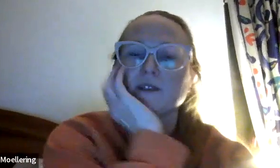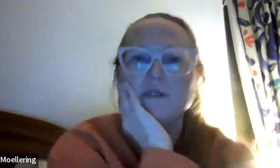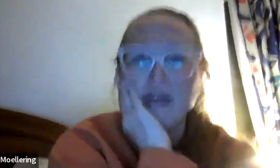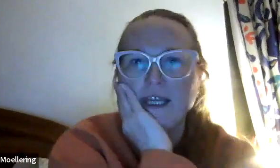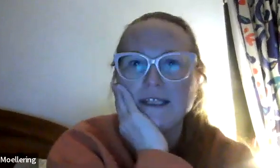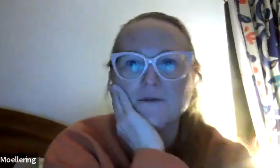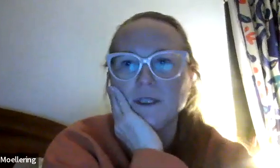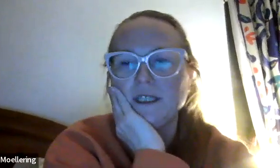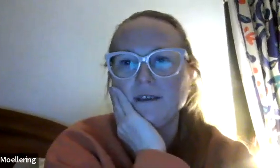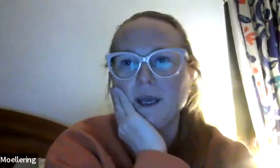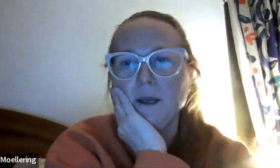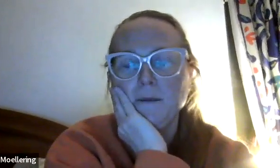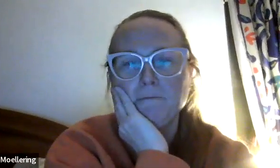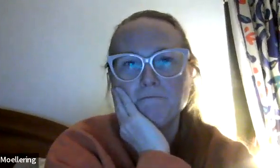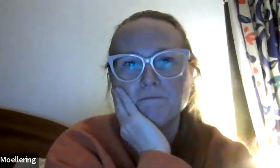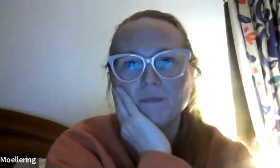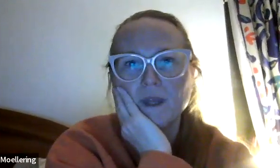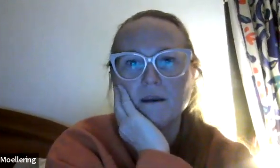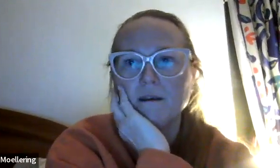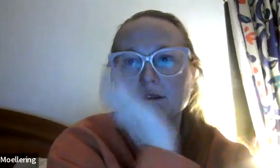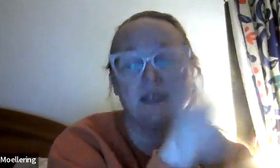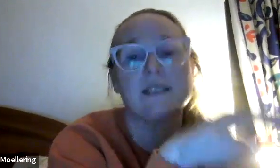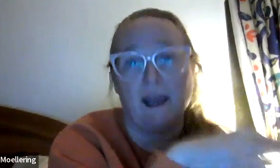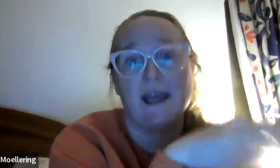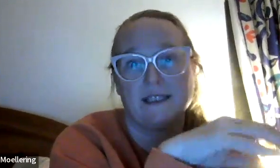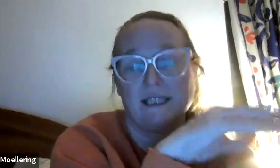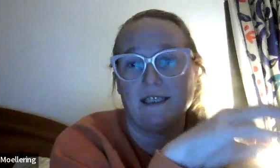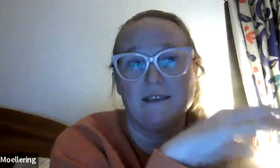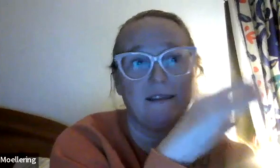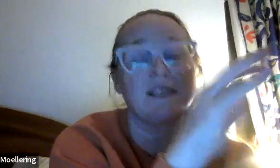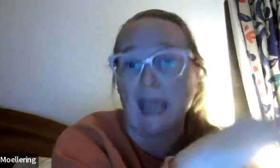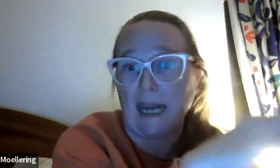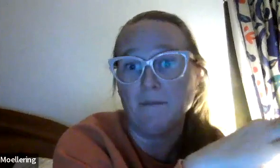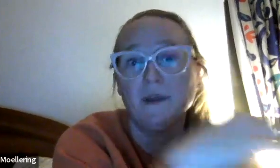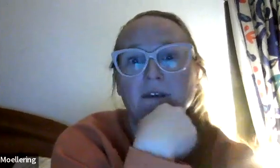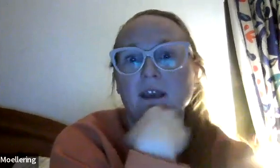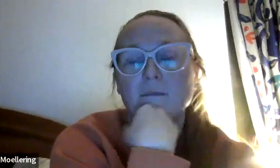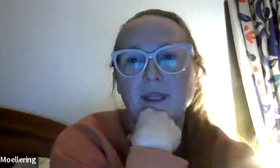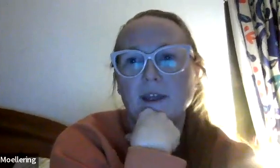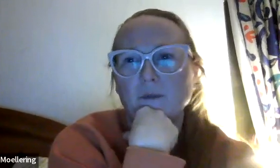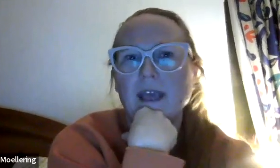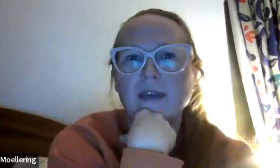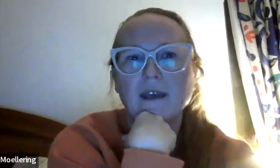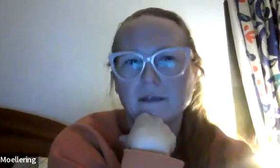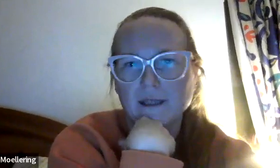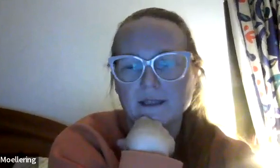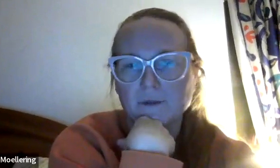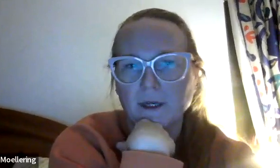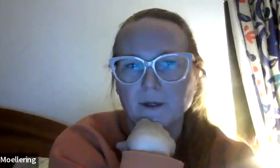or advanced really. This class is the same, but we have had classes where